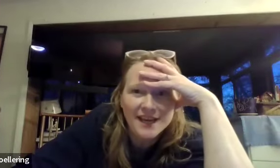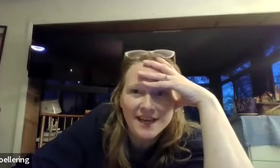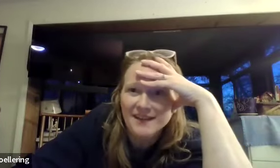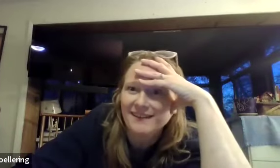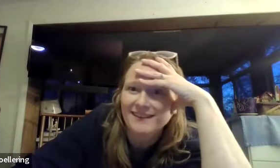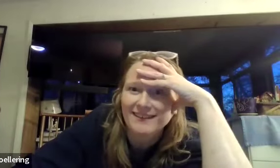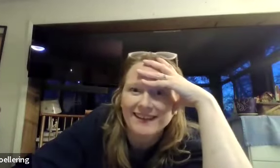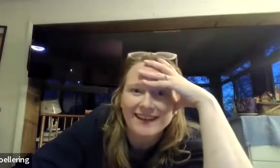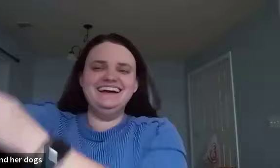Jillian.